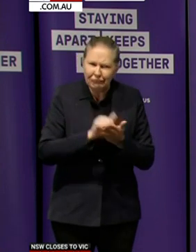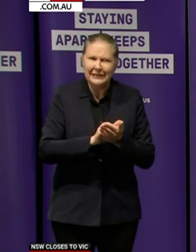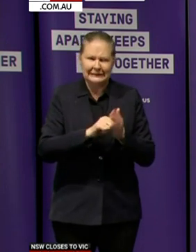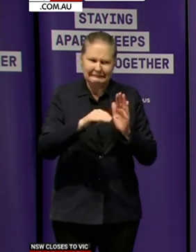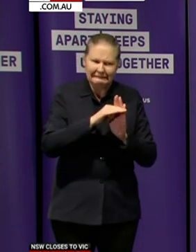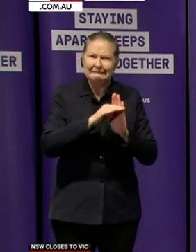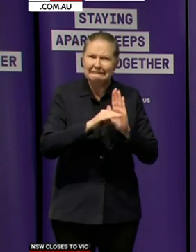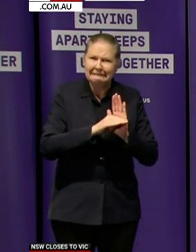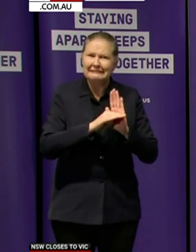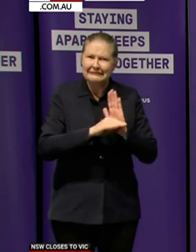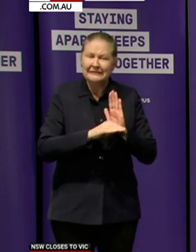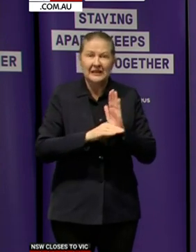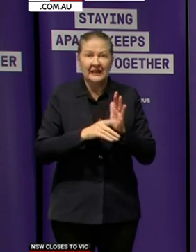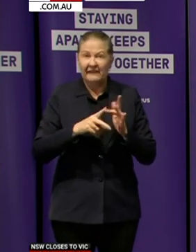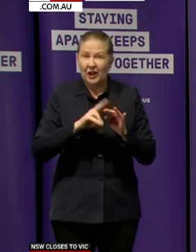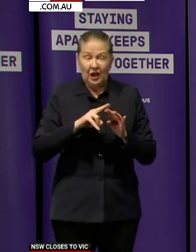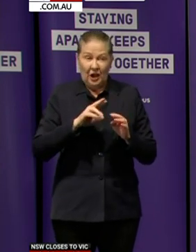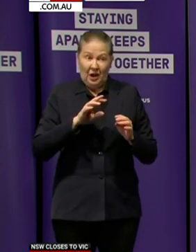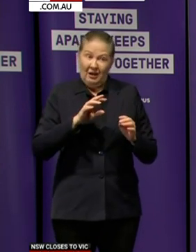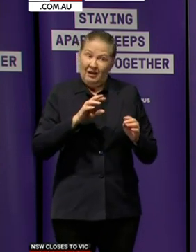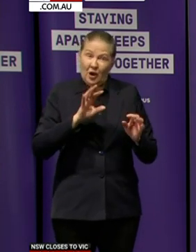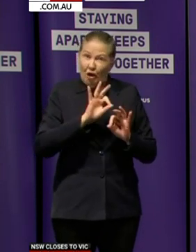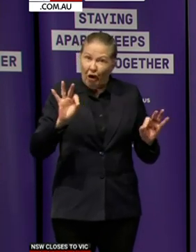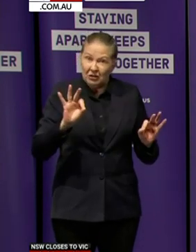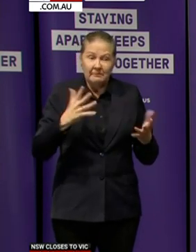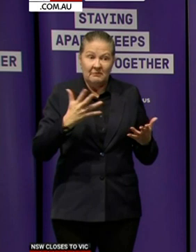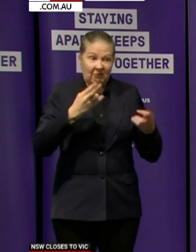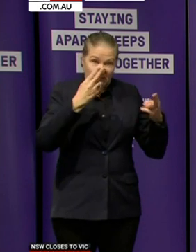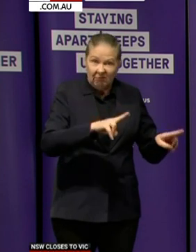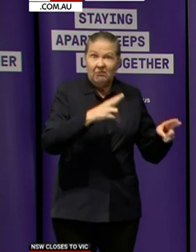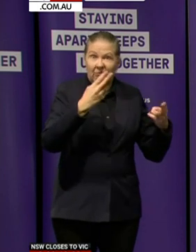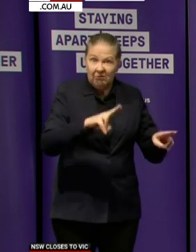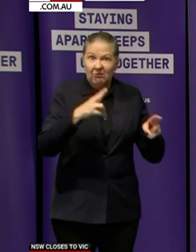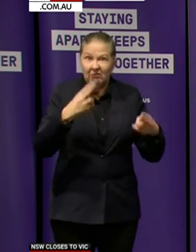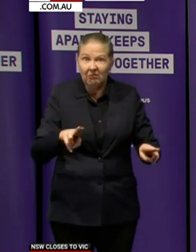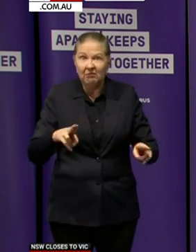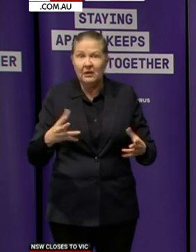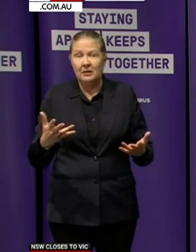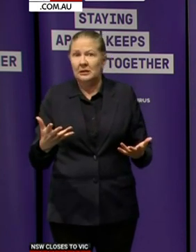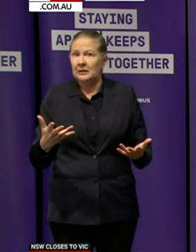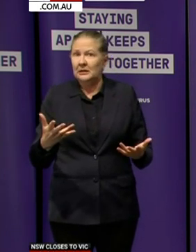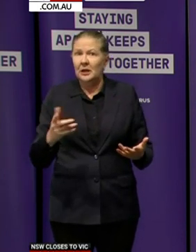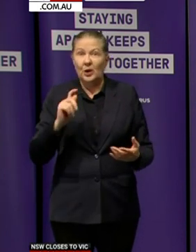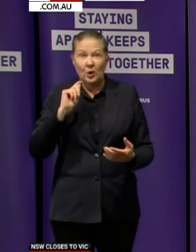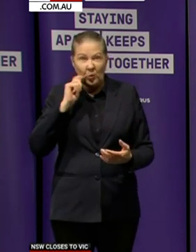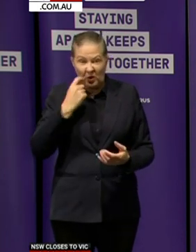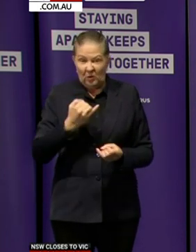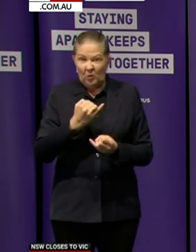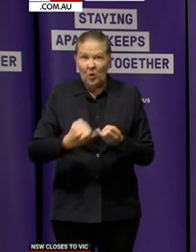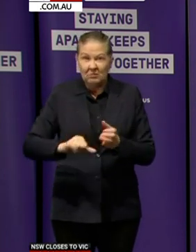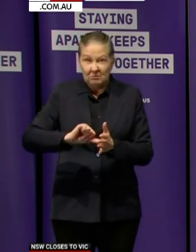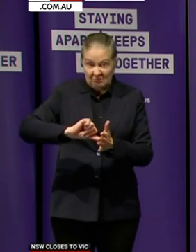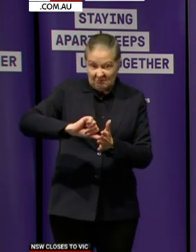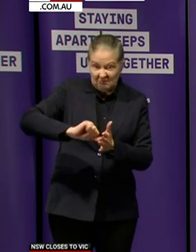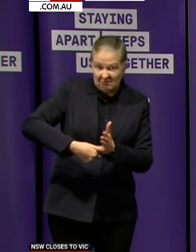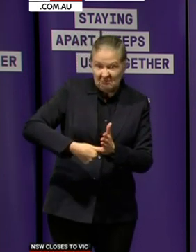just have tragedy, but we will certainly have a prolonged period of really impactful restrictions, these